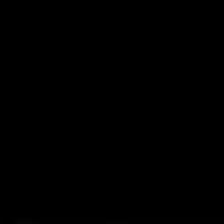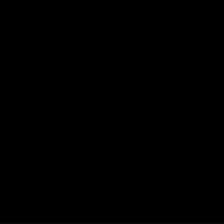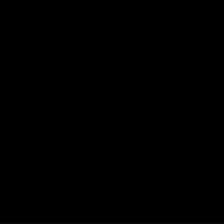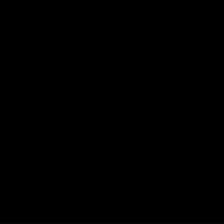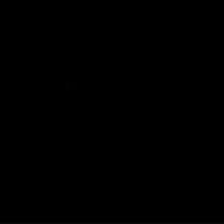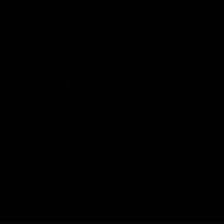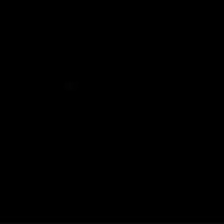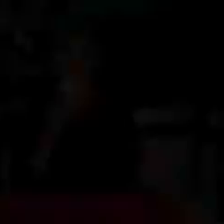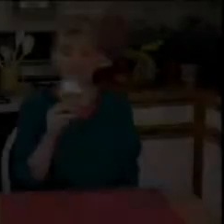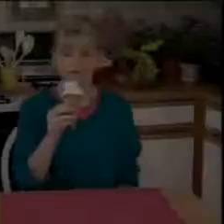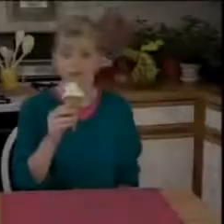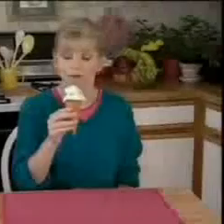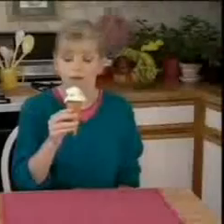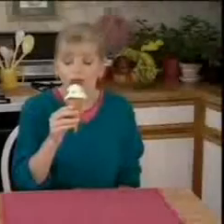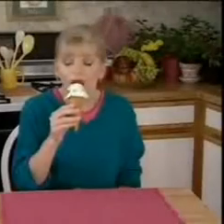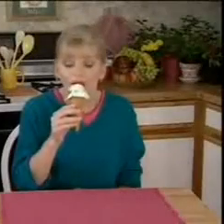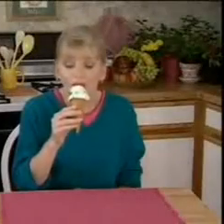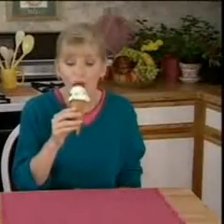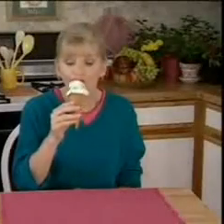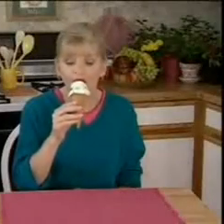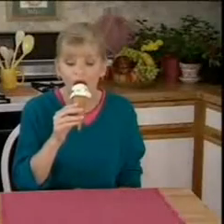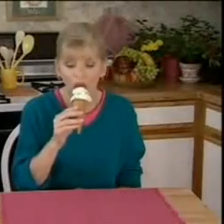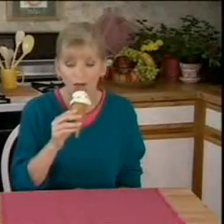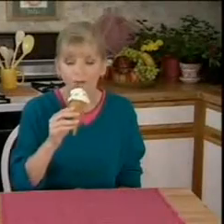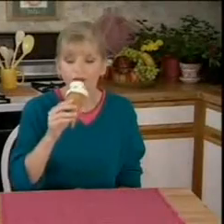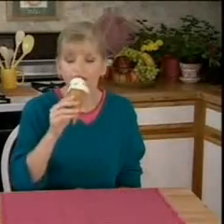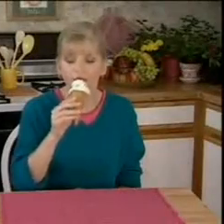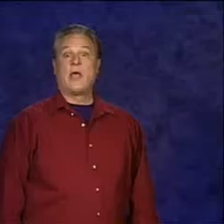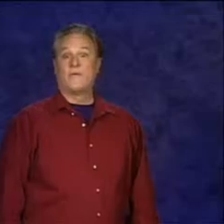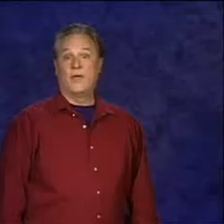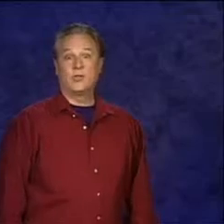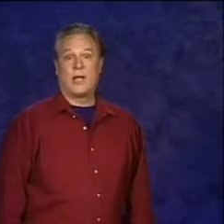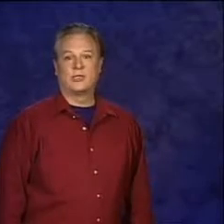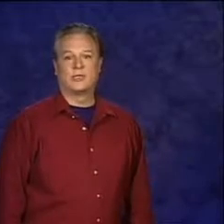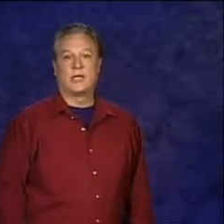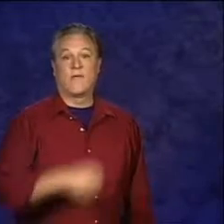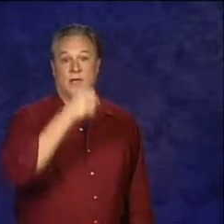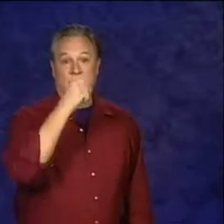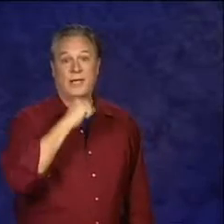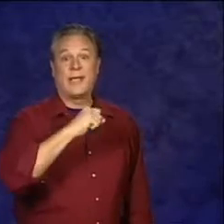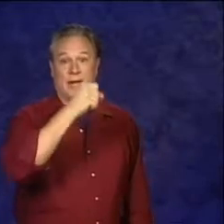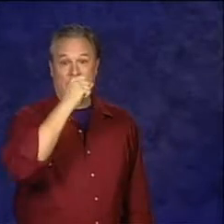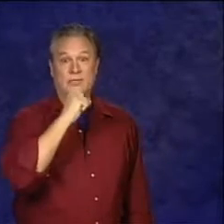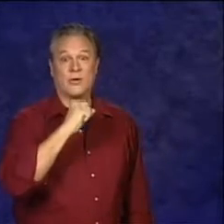represent. In Lesson 9, you learned signs for things that are based on what we do with them and to